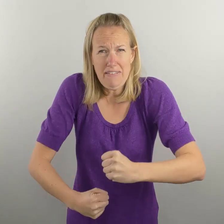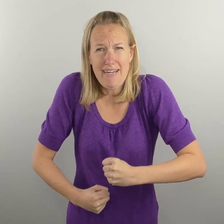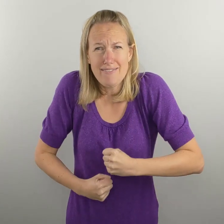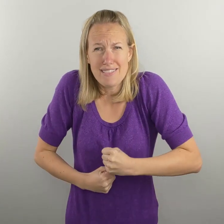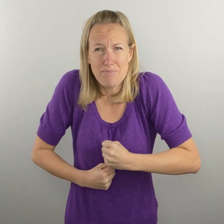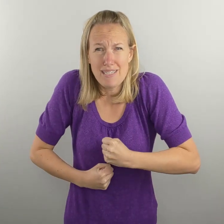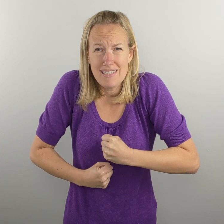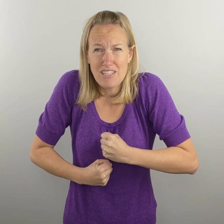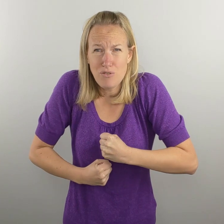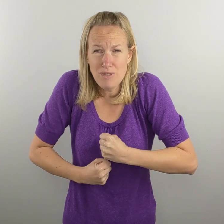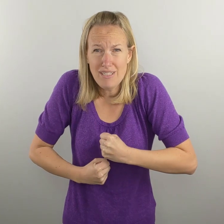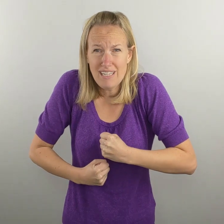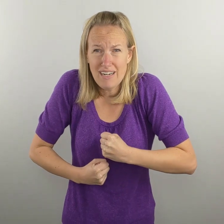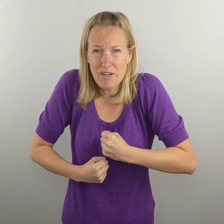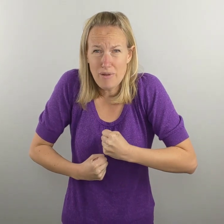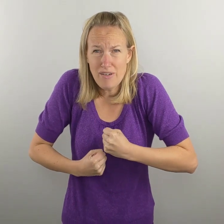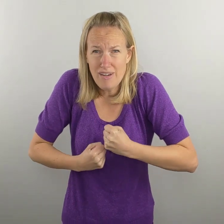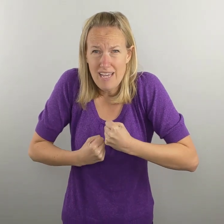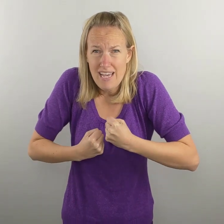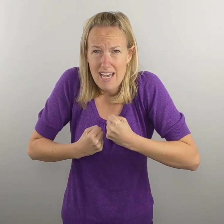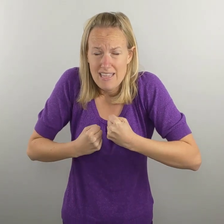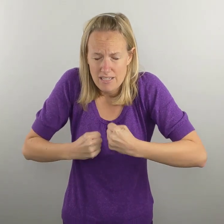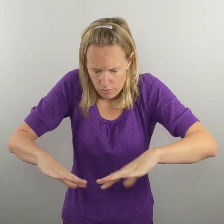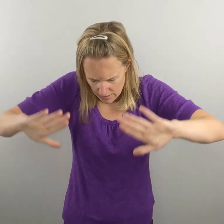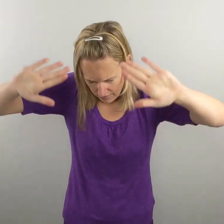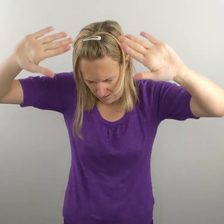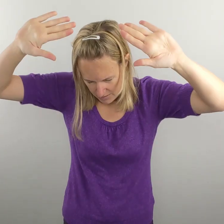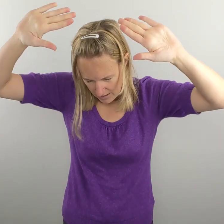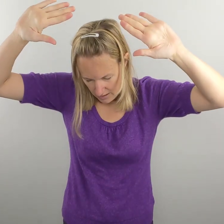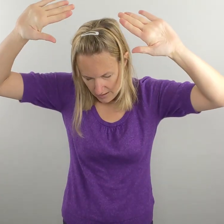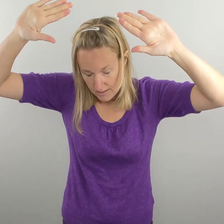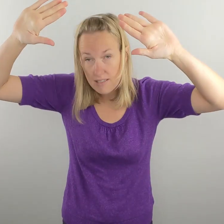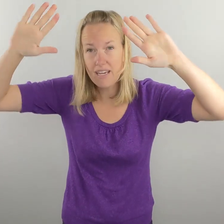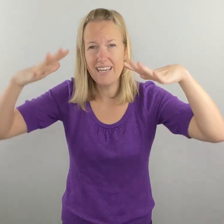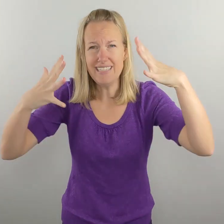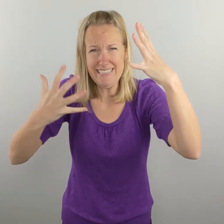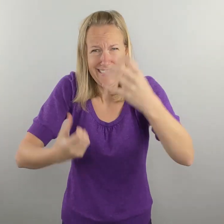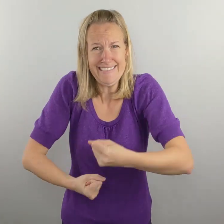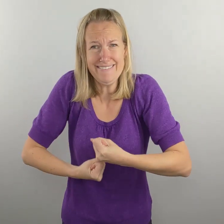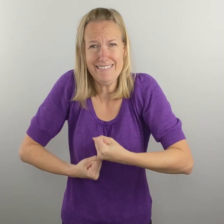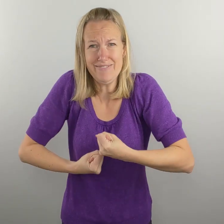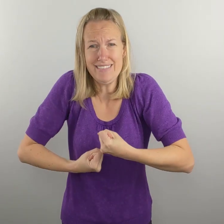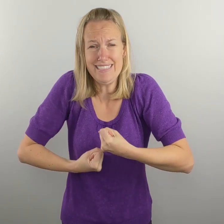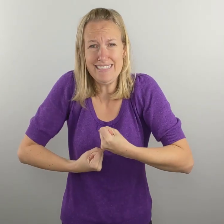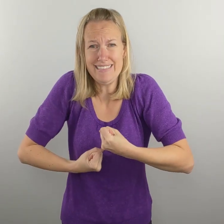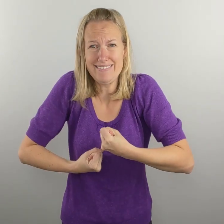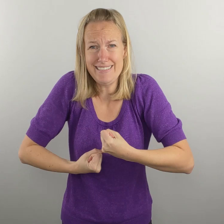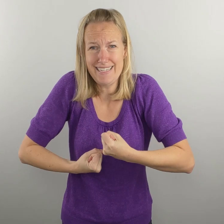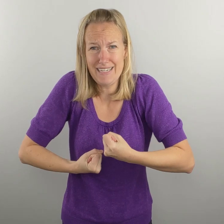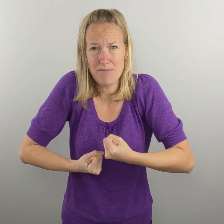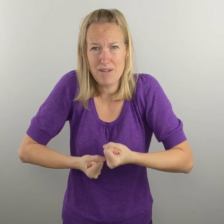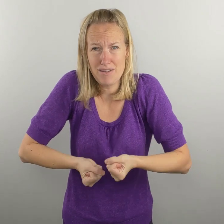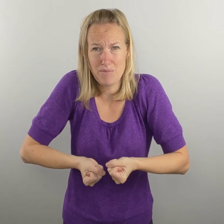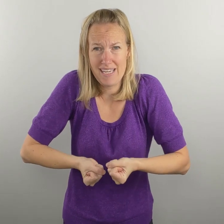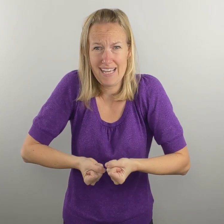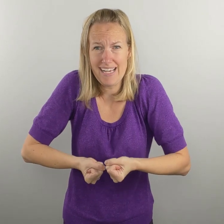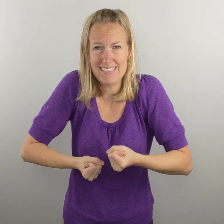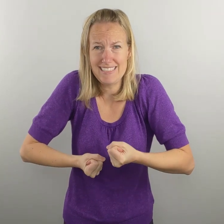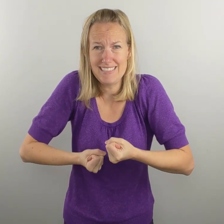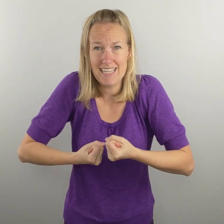have something that you really care about, and then you give it up to God, okay? You have something that you really care about, you're making S's,